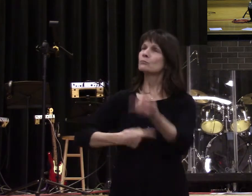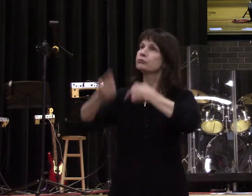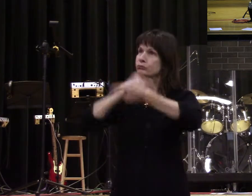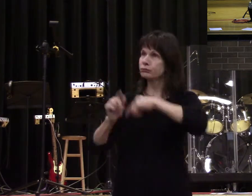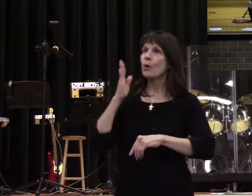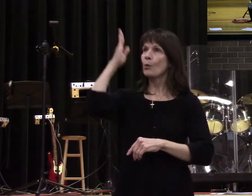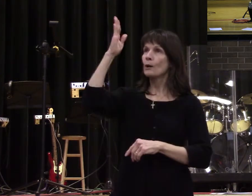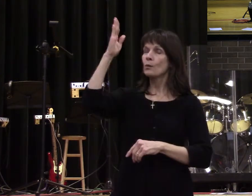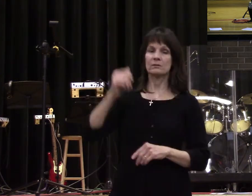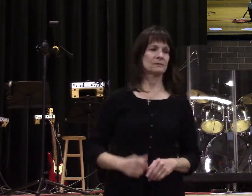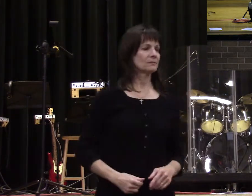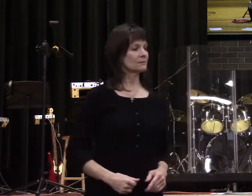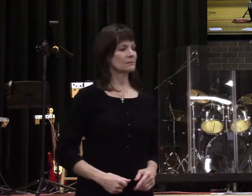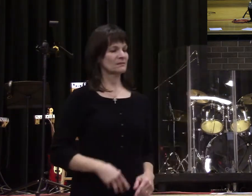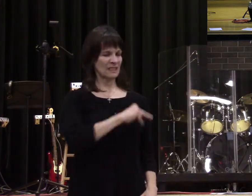he.